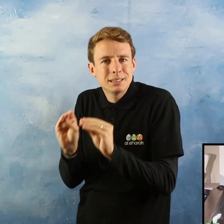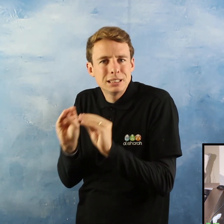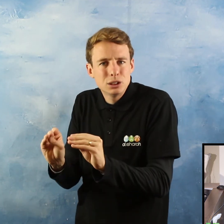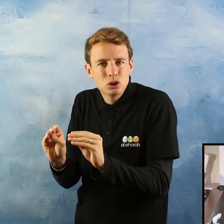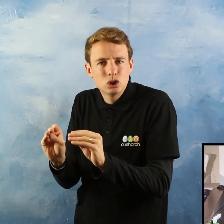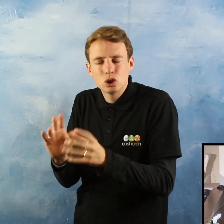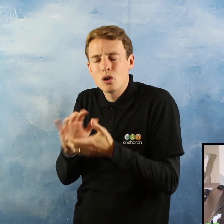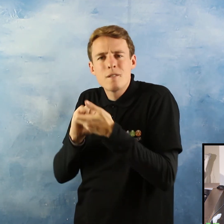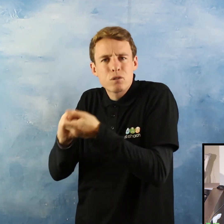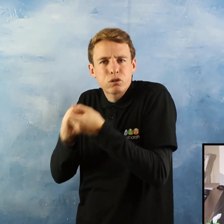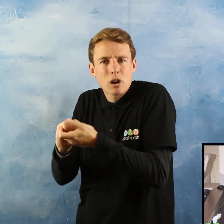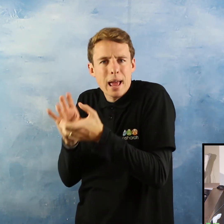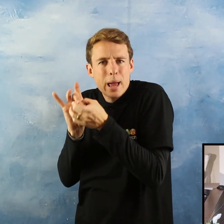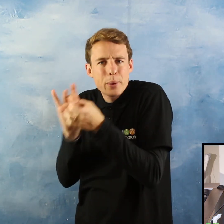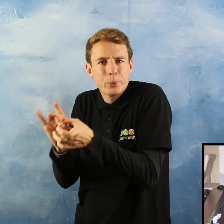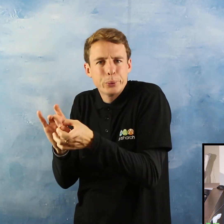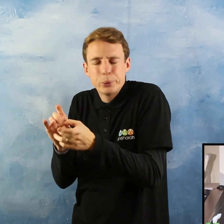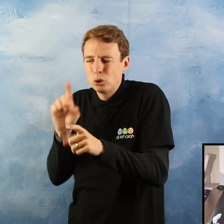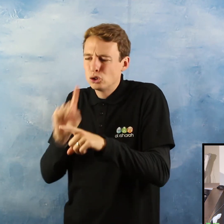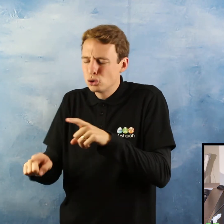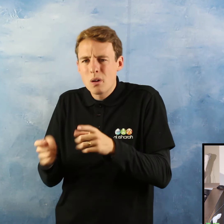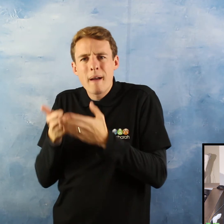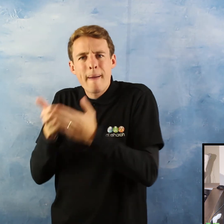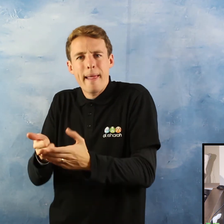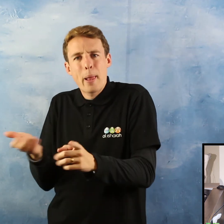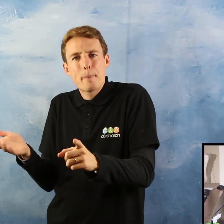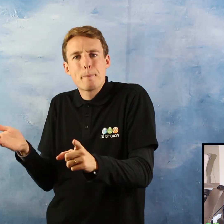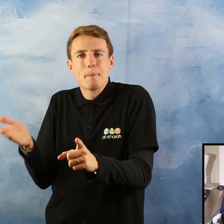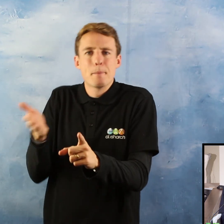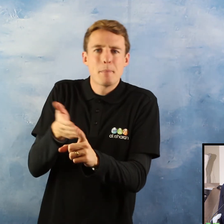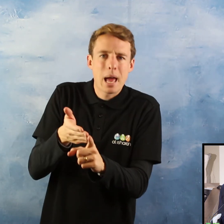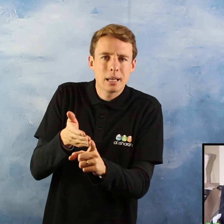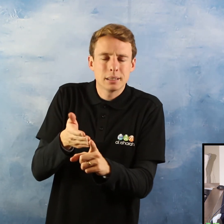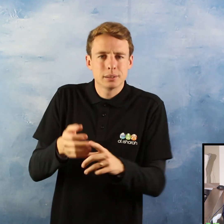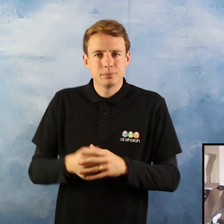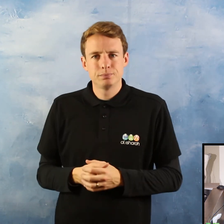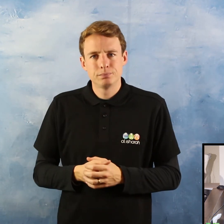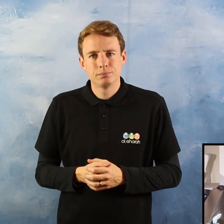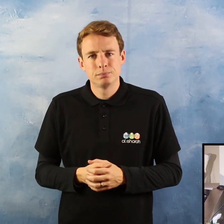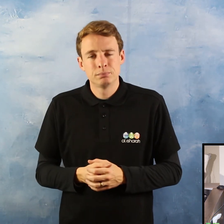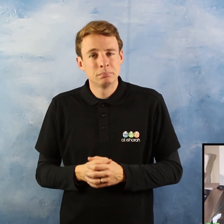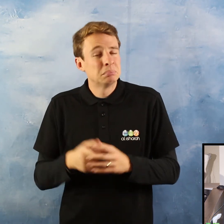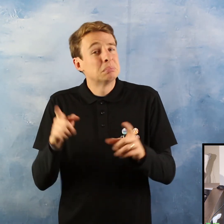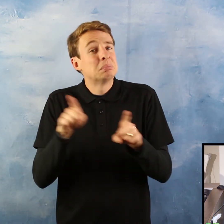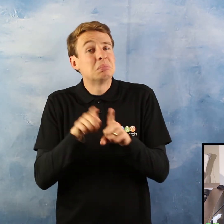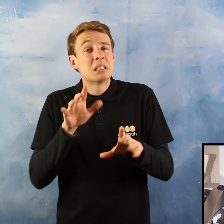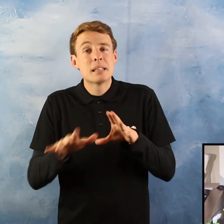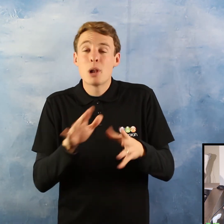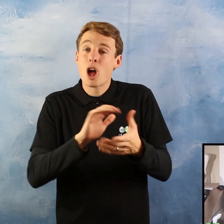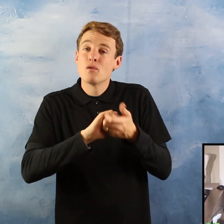And slowly we have to try to correct them. What about non-Muslims? Our